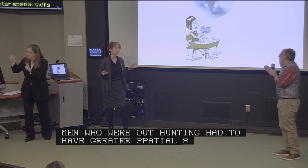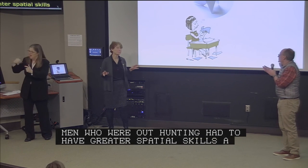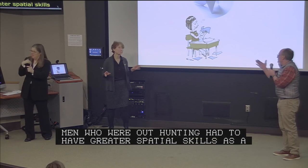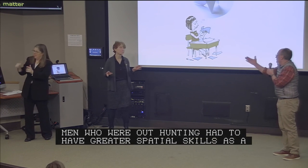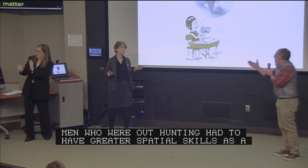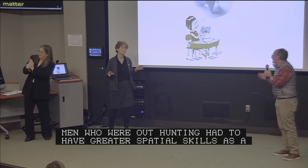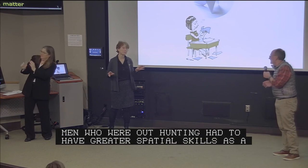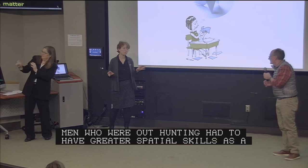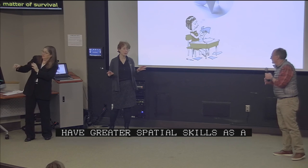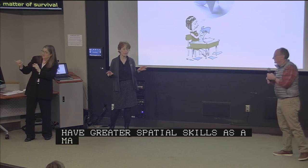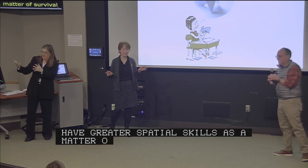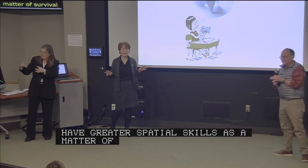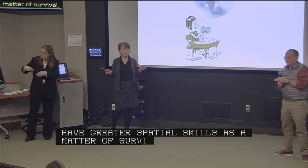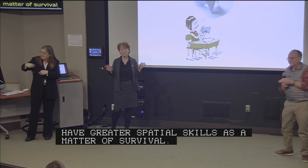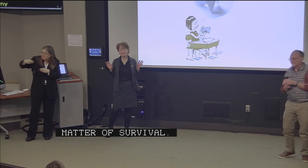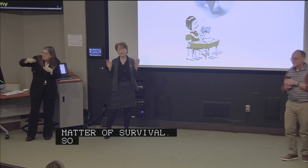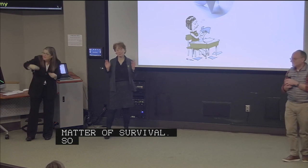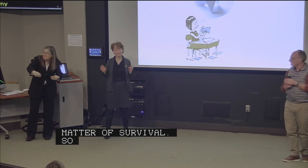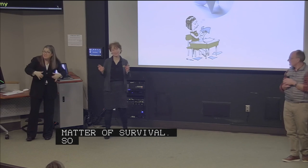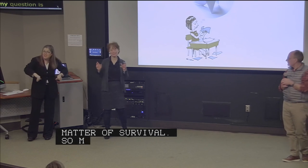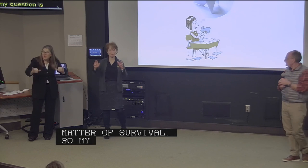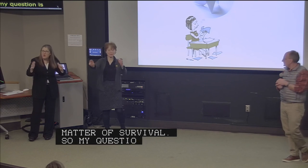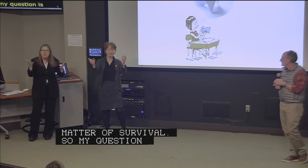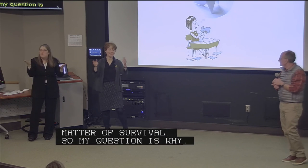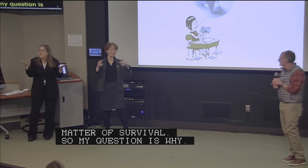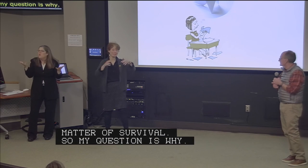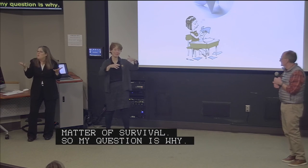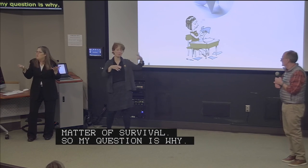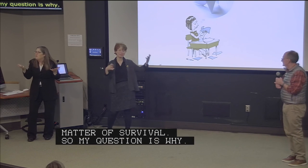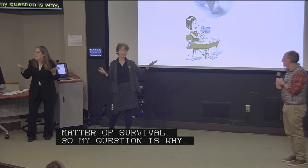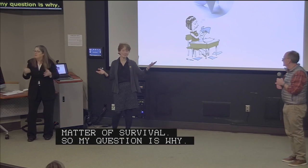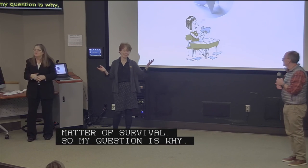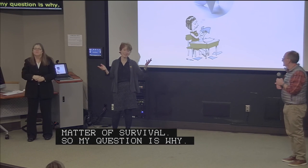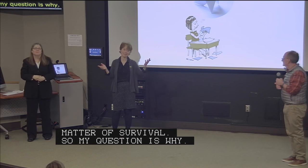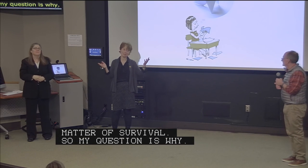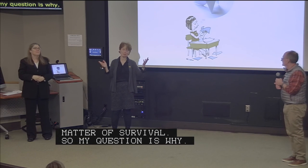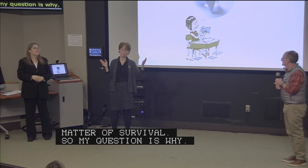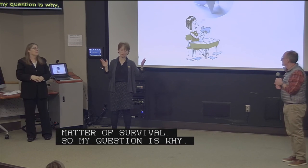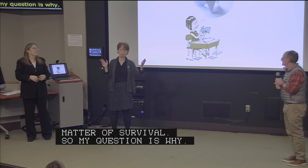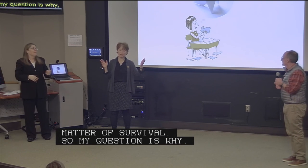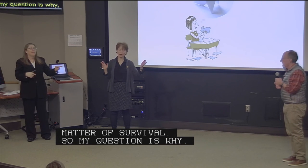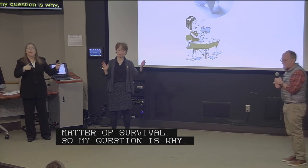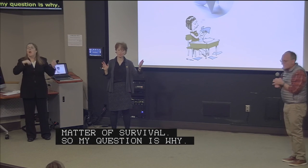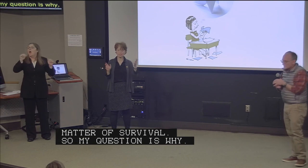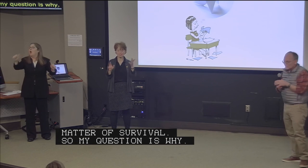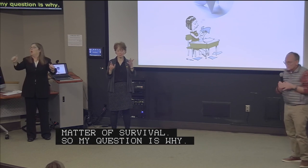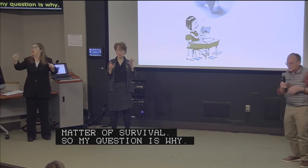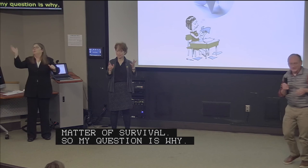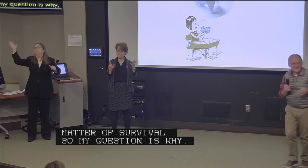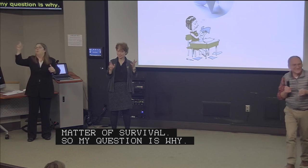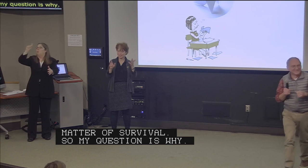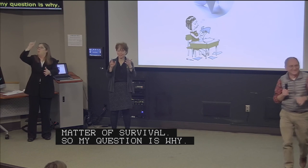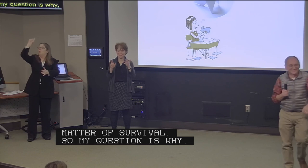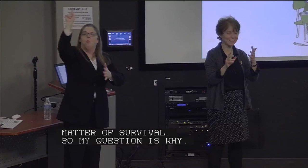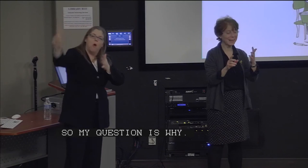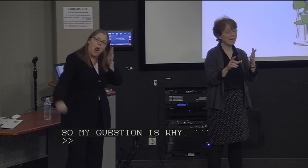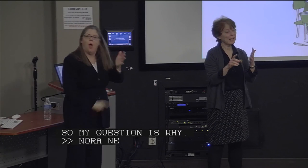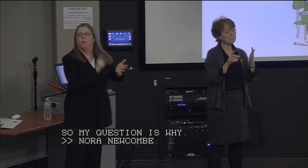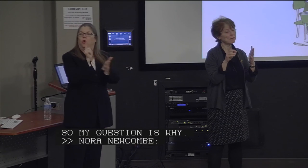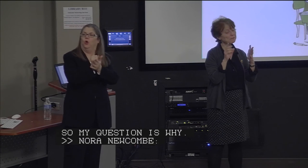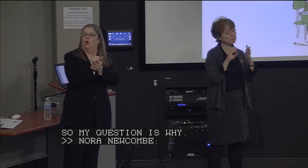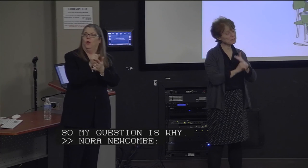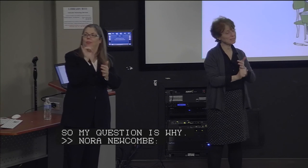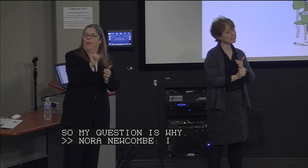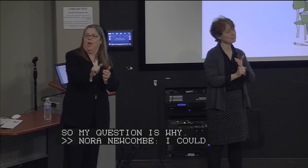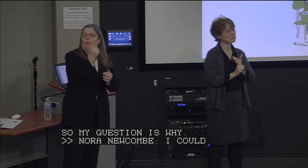My question is why? Right. But okay. So I could talk for a whole hour. I'm just sure about you could. This.